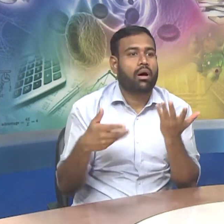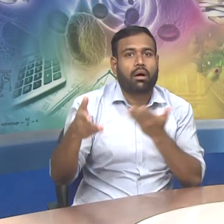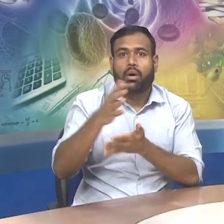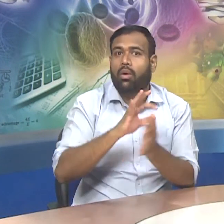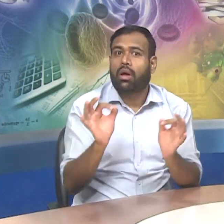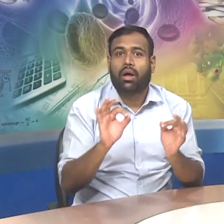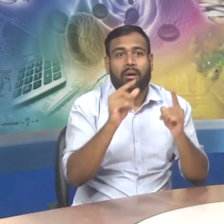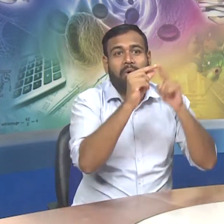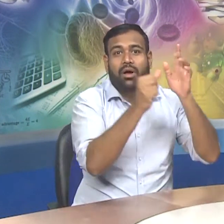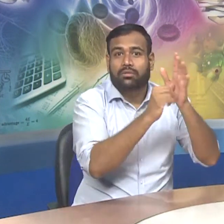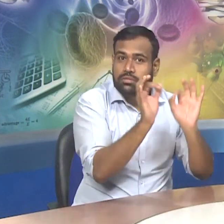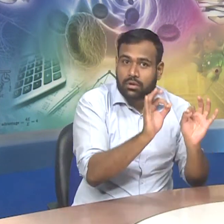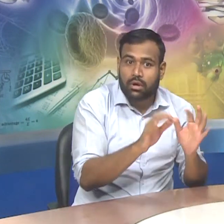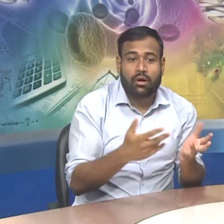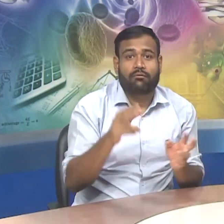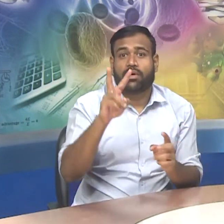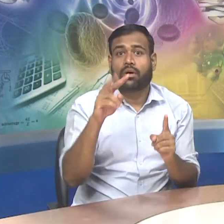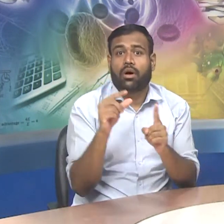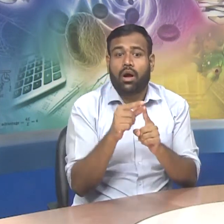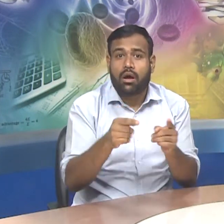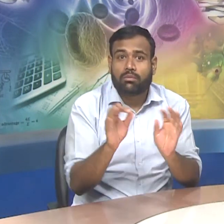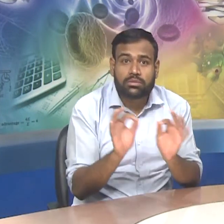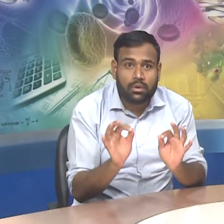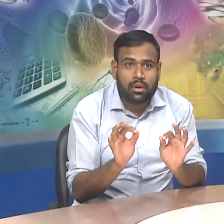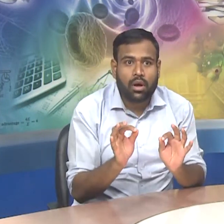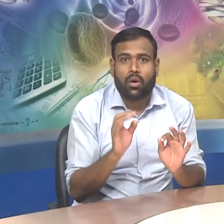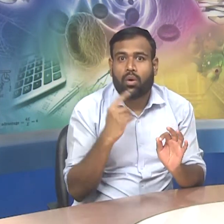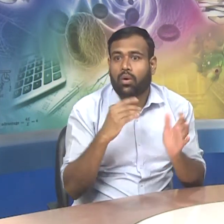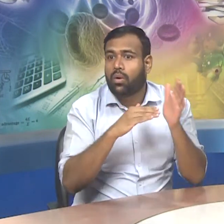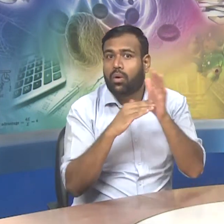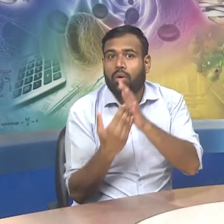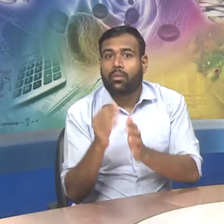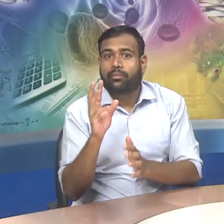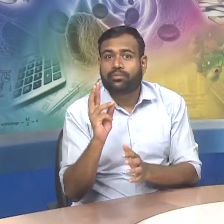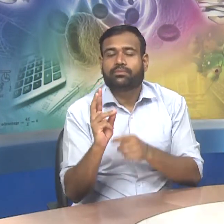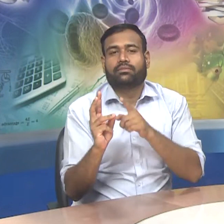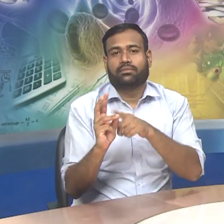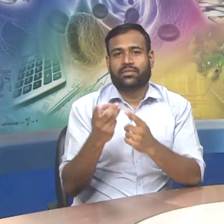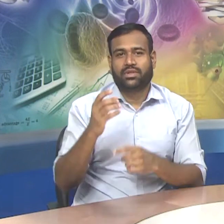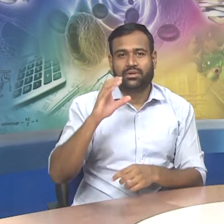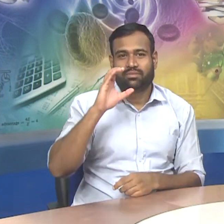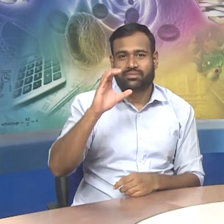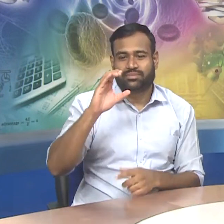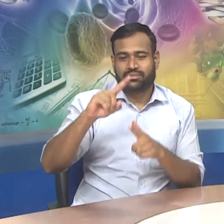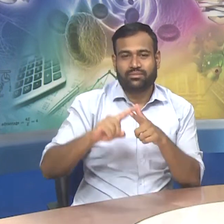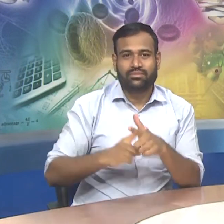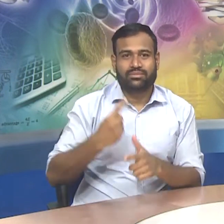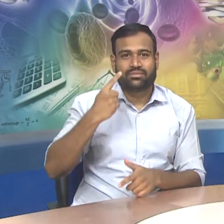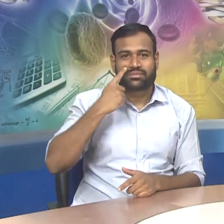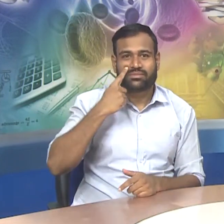reason and the vice president is not available, the Chief Justice of India